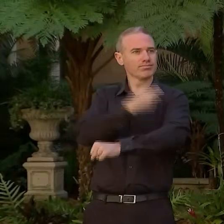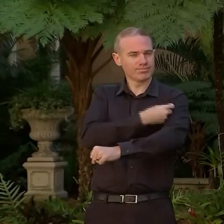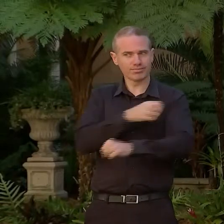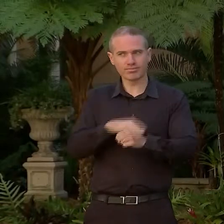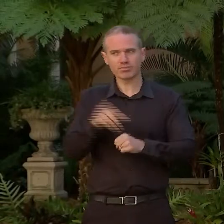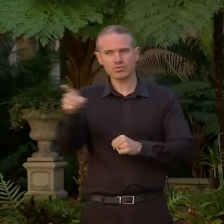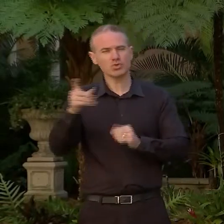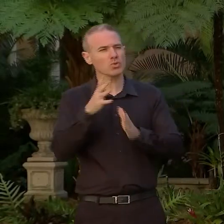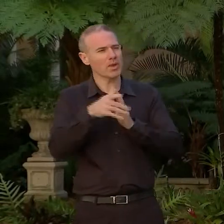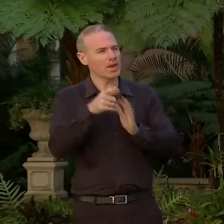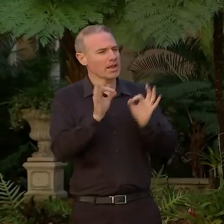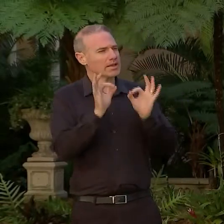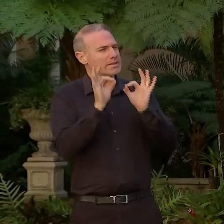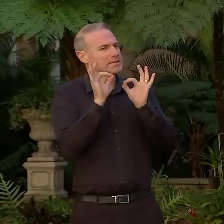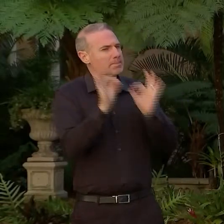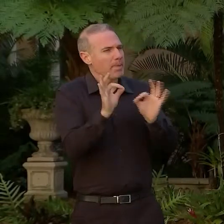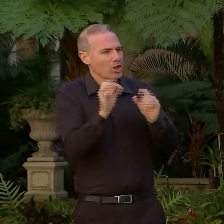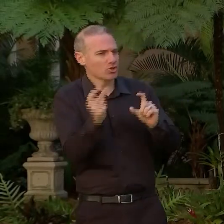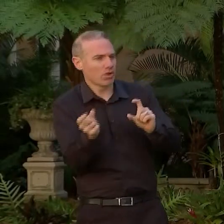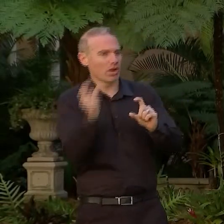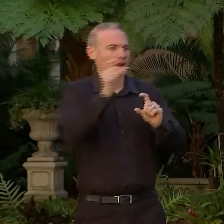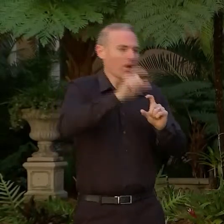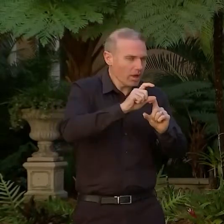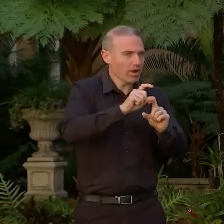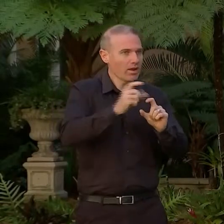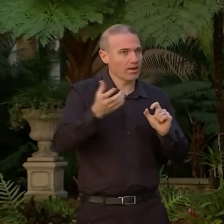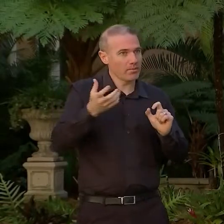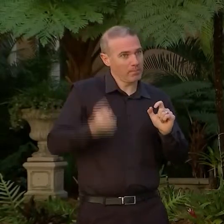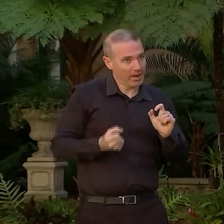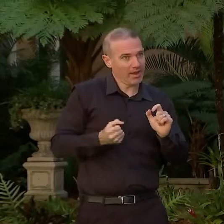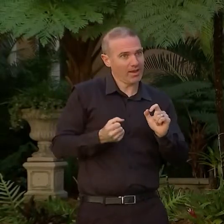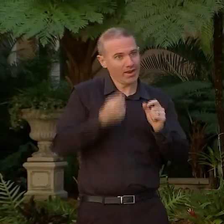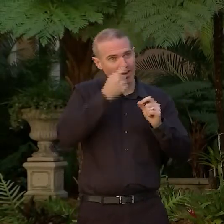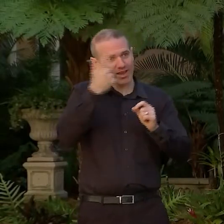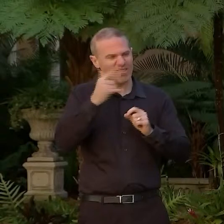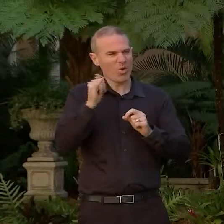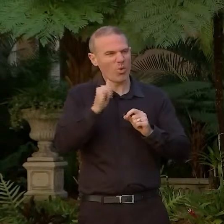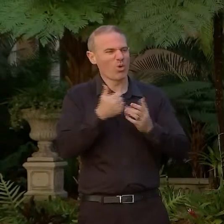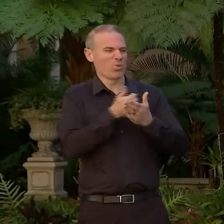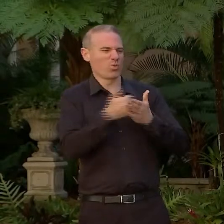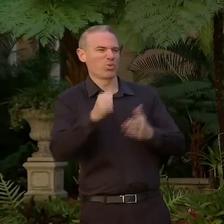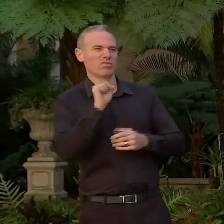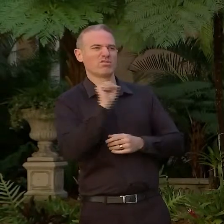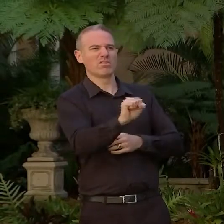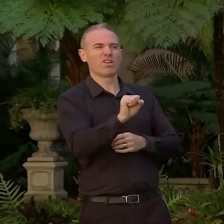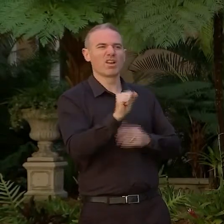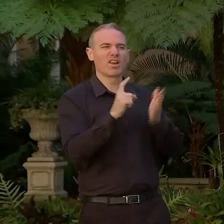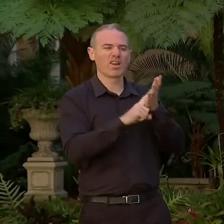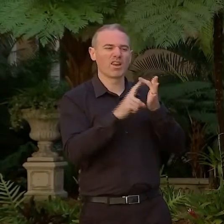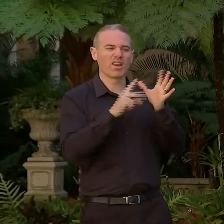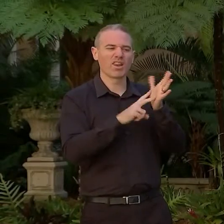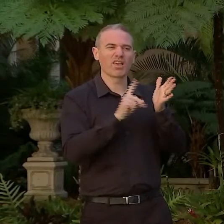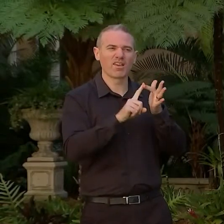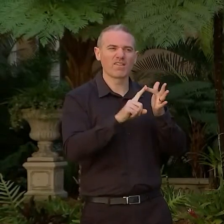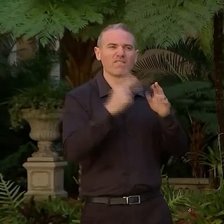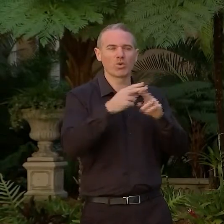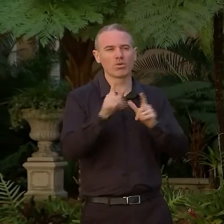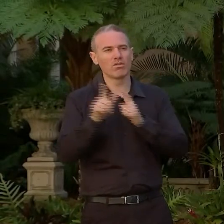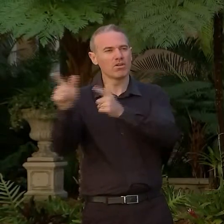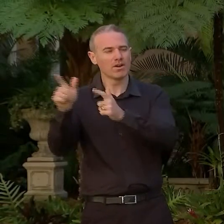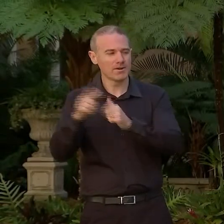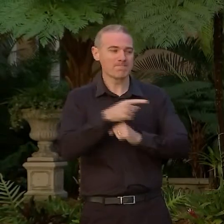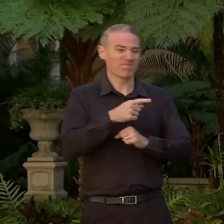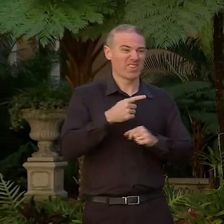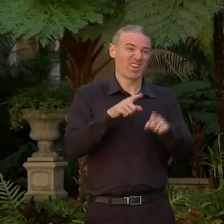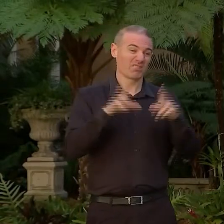paid leave, or is this a special vaccine leave that they're being paid? Oh, look, I think it's just part of the flexible work arrangements, as the Deputy Premier